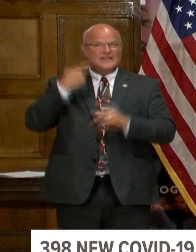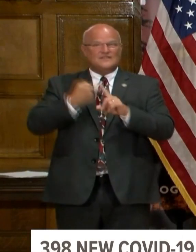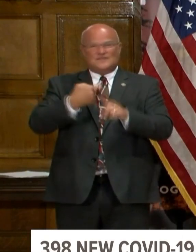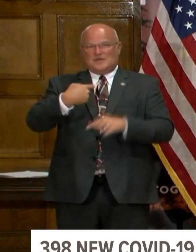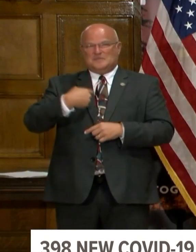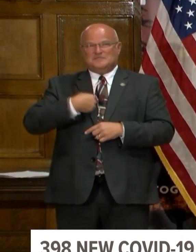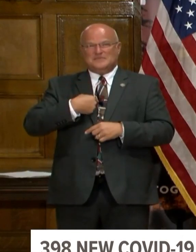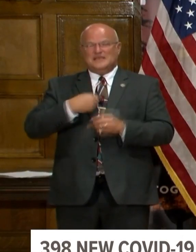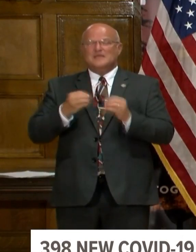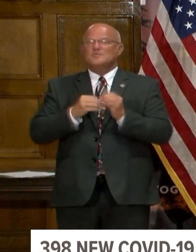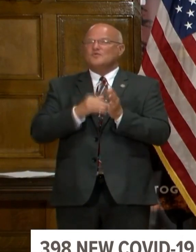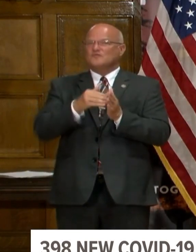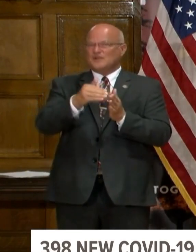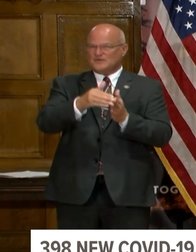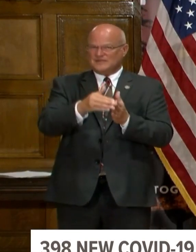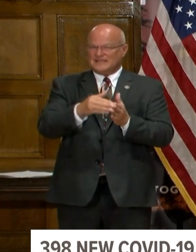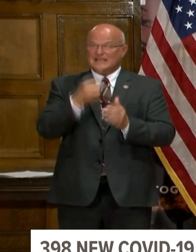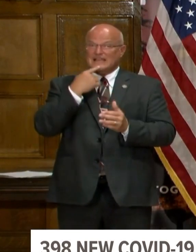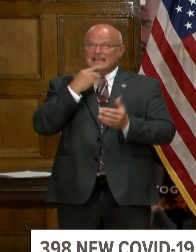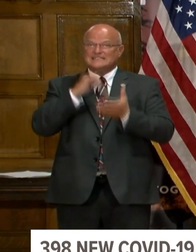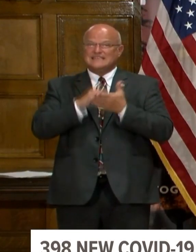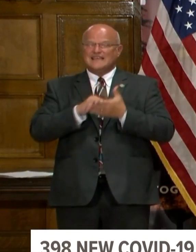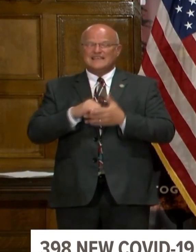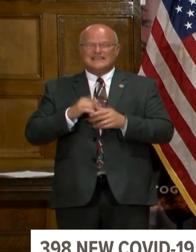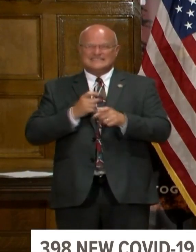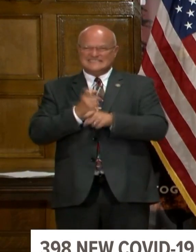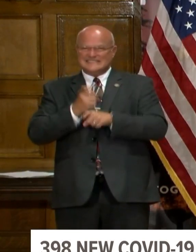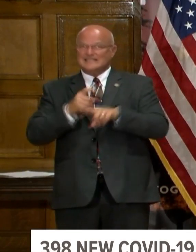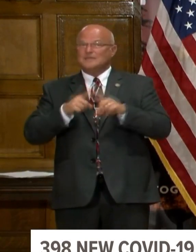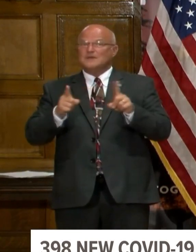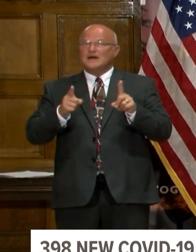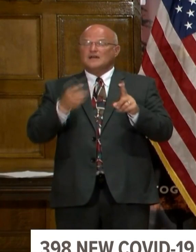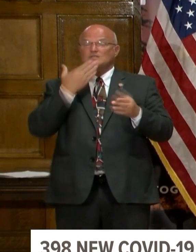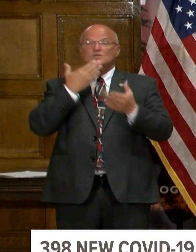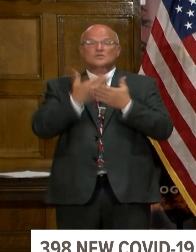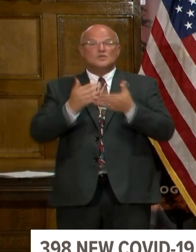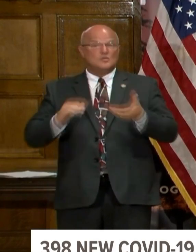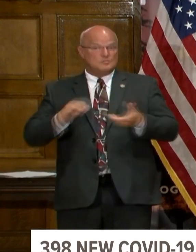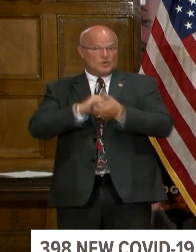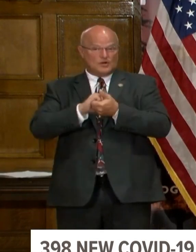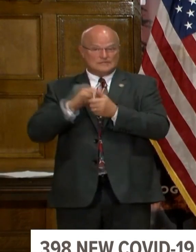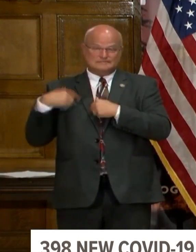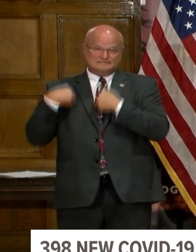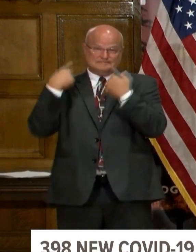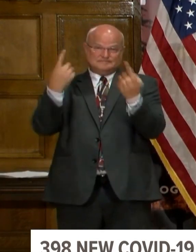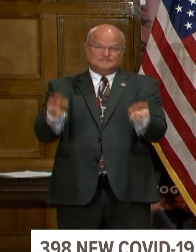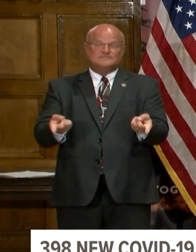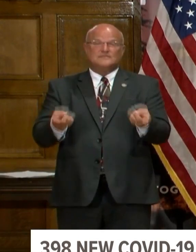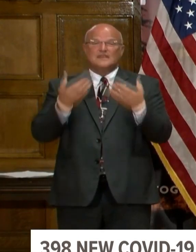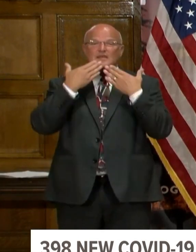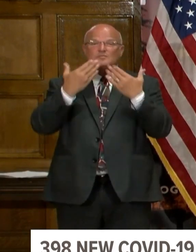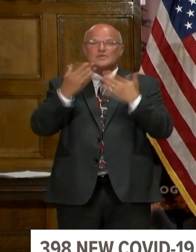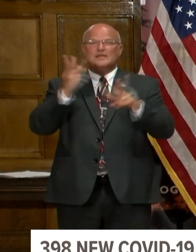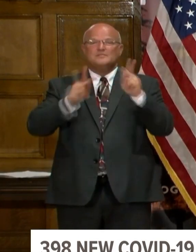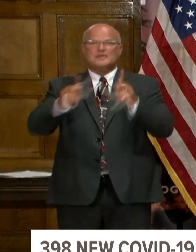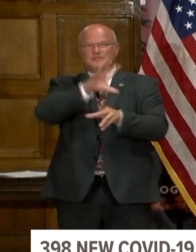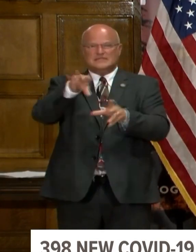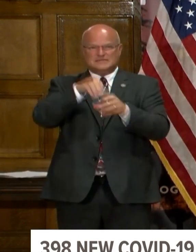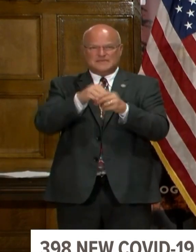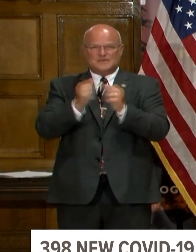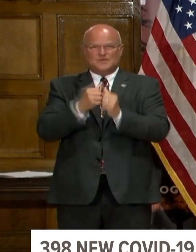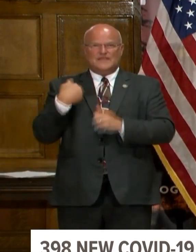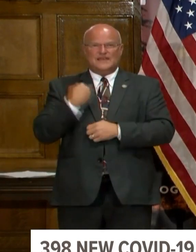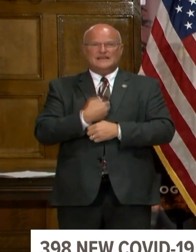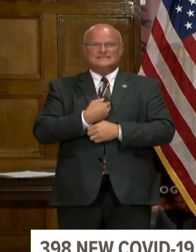me more frequently. And I say that somewhat jokingly. It's been a great partnership. And I appreciate everybody's participation